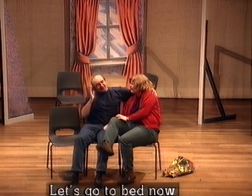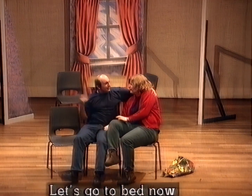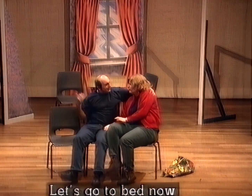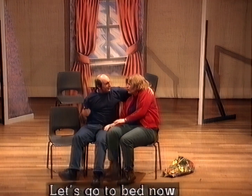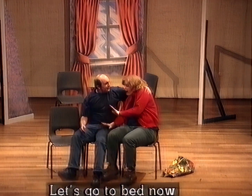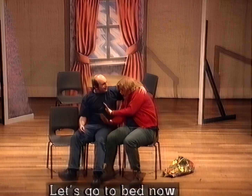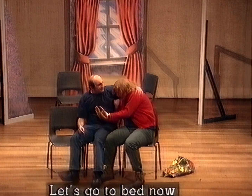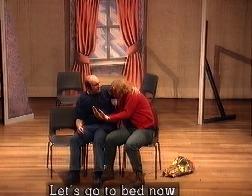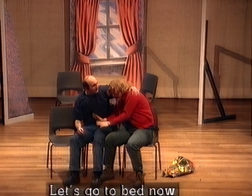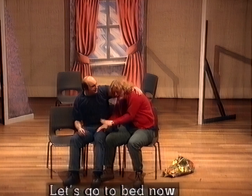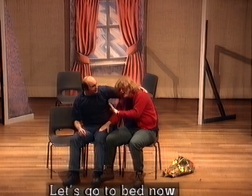Come on, let's go to bed now.